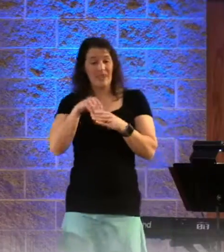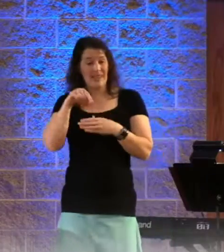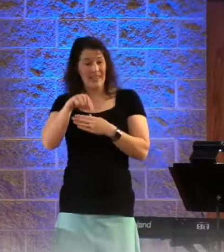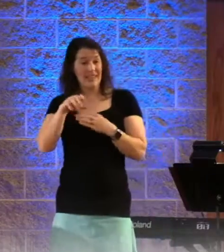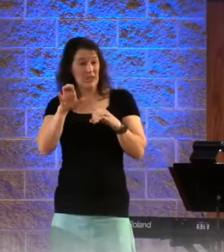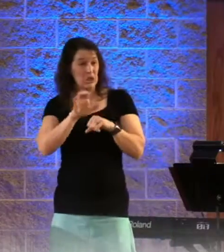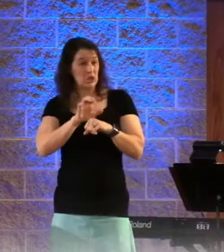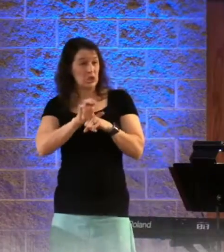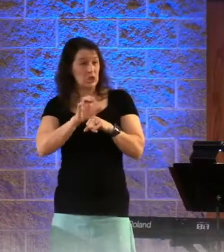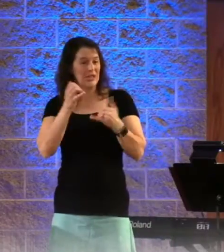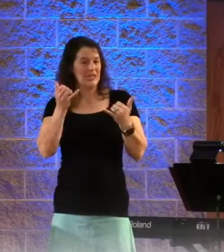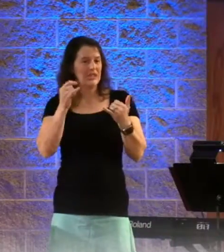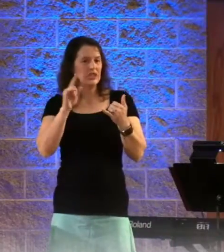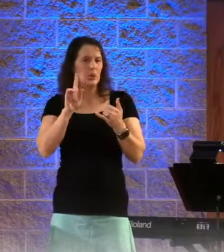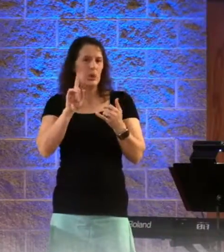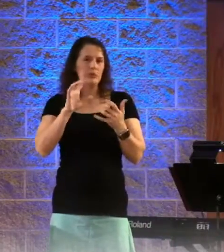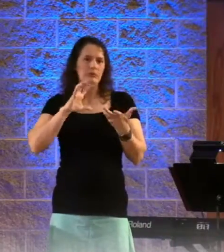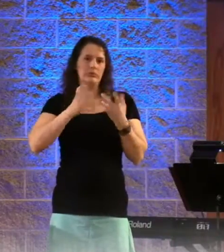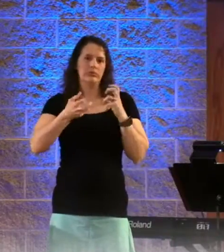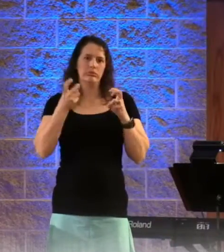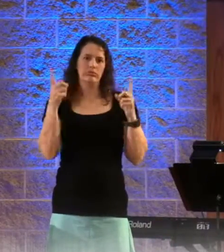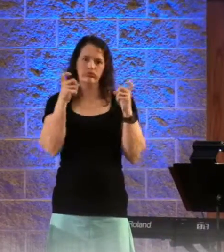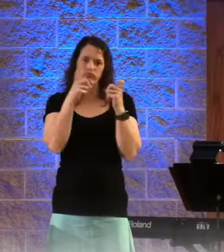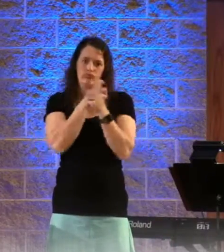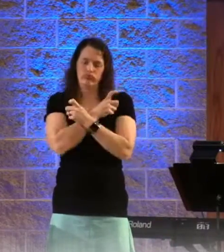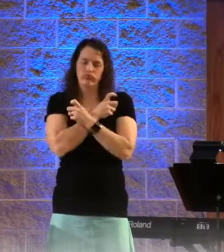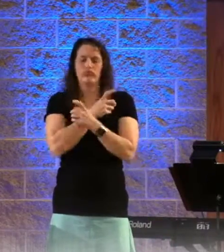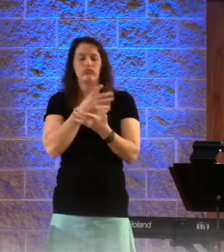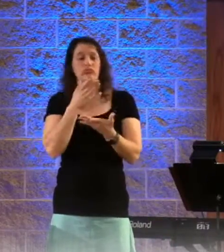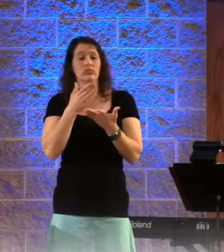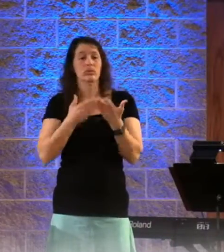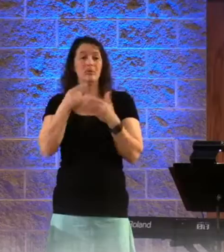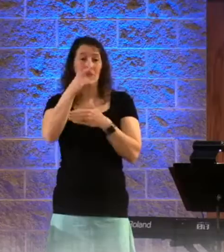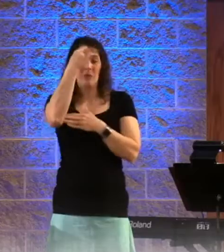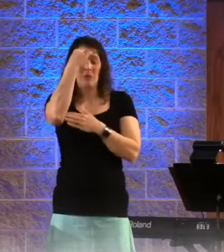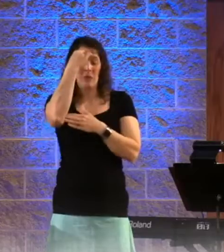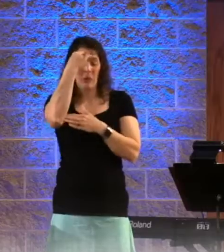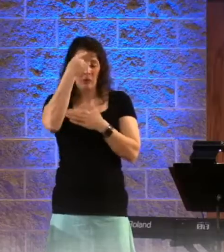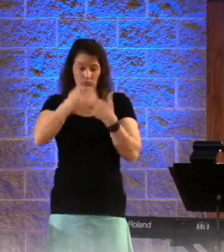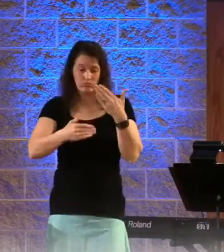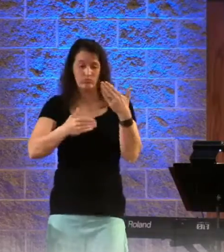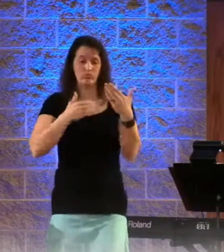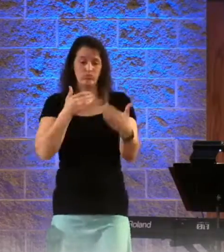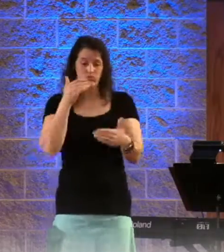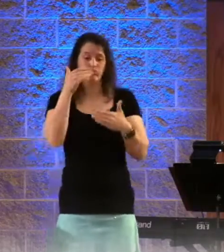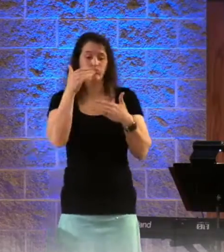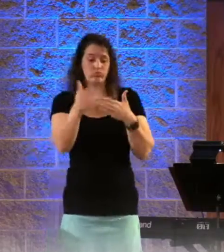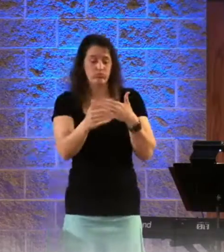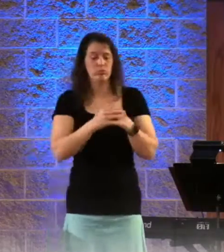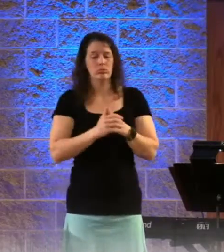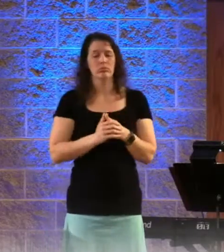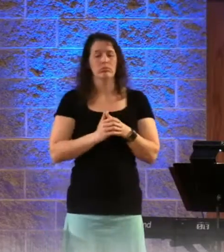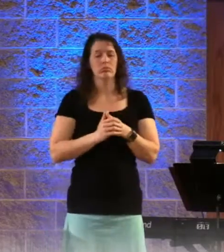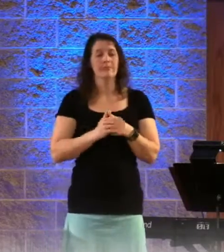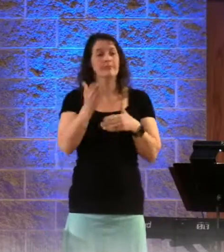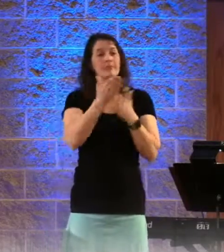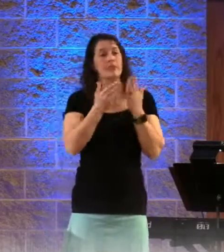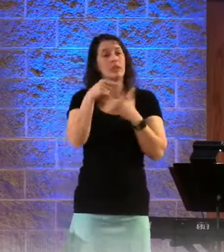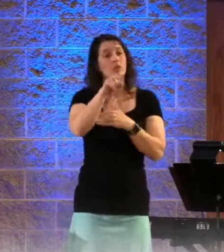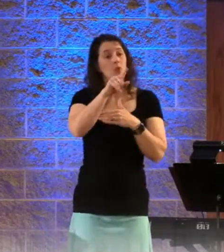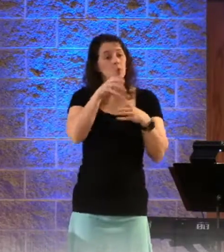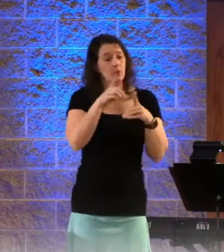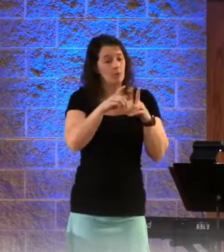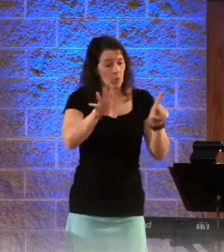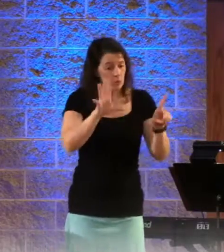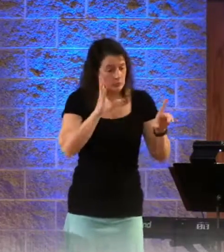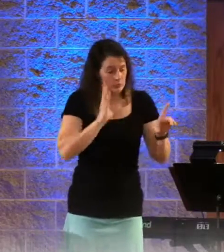church, here's where it gets messy. And some of you are going to have to think this through with me. There were some of you who